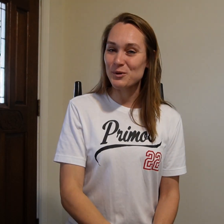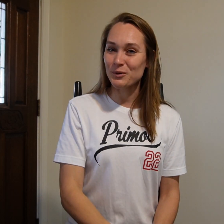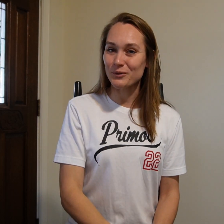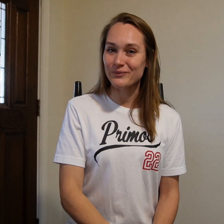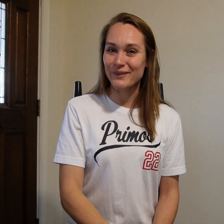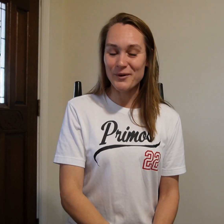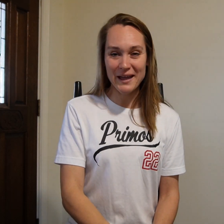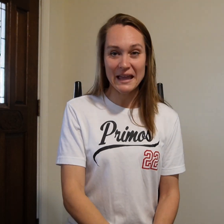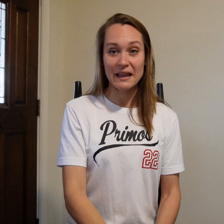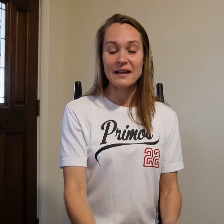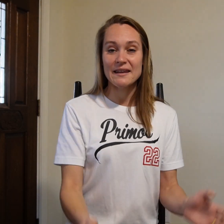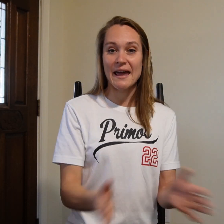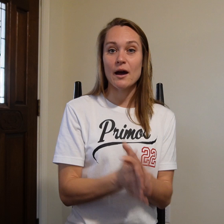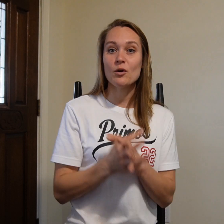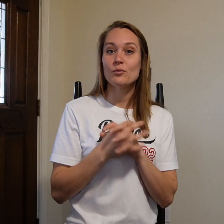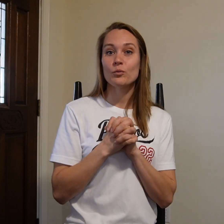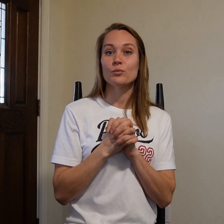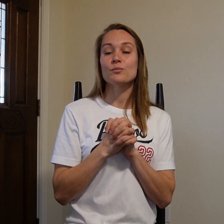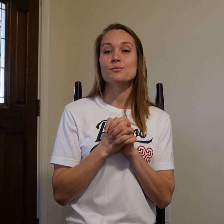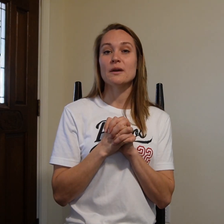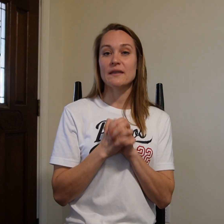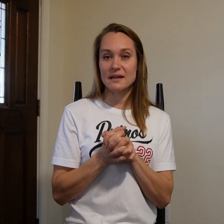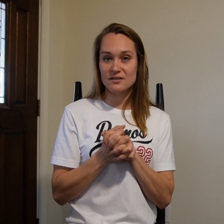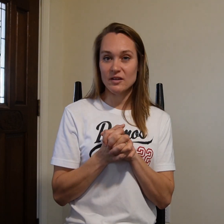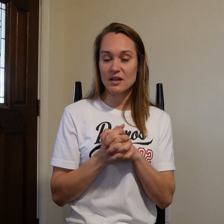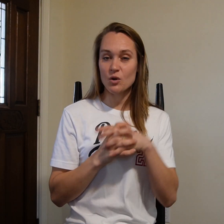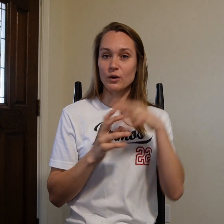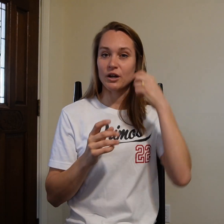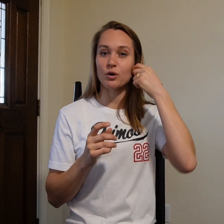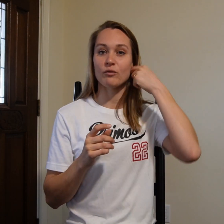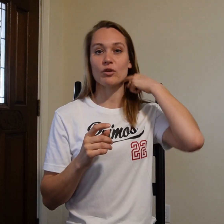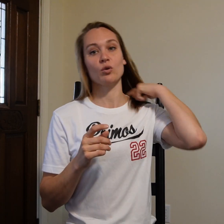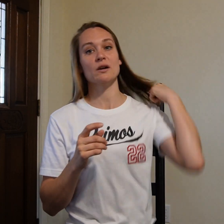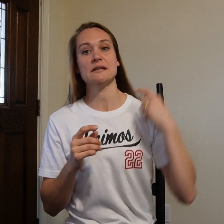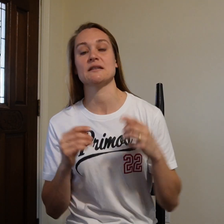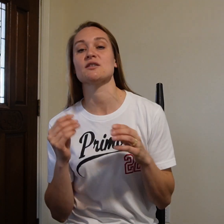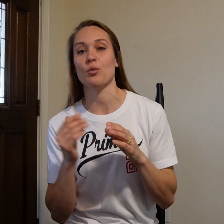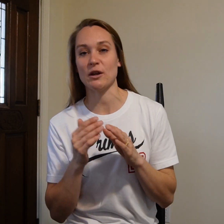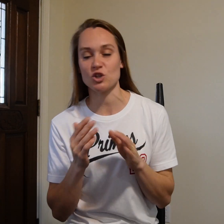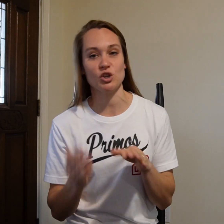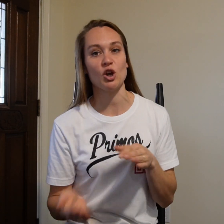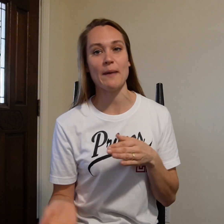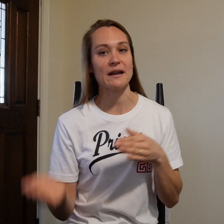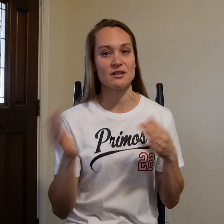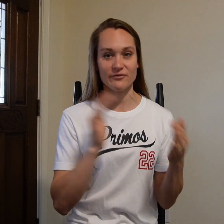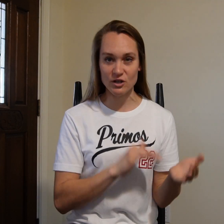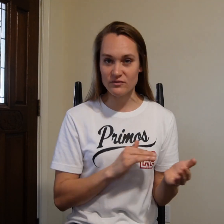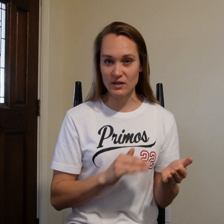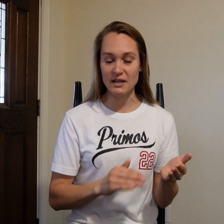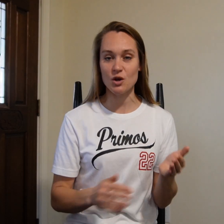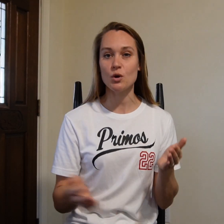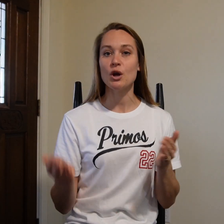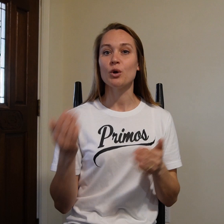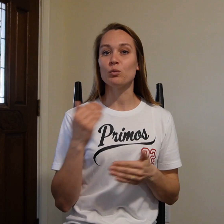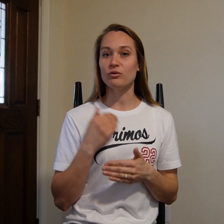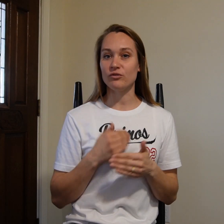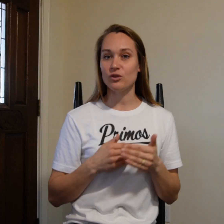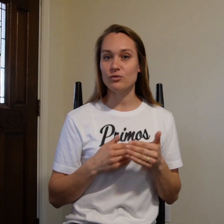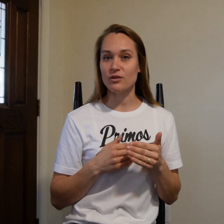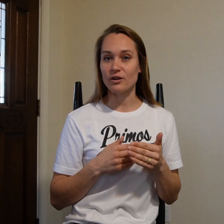Cool. Okay, now in the next video we're going to go over the chorus, so make sure you go back to the first video, review the